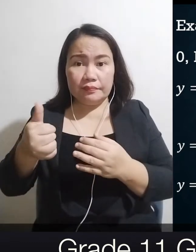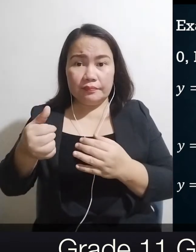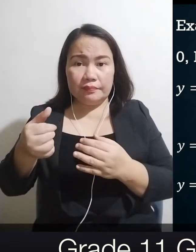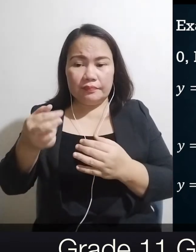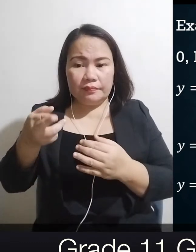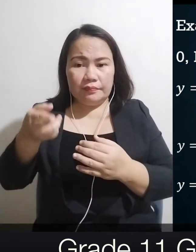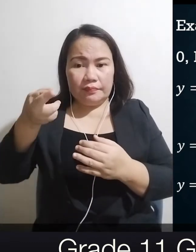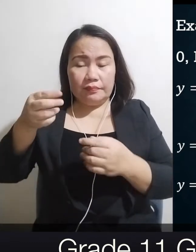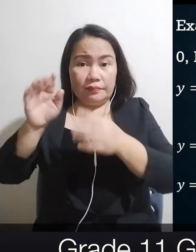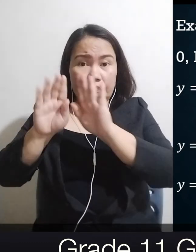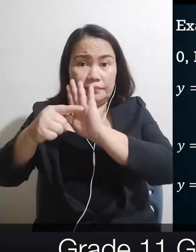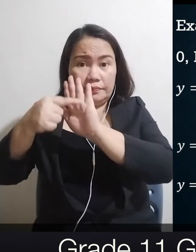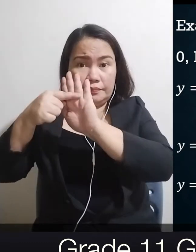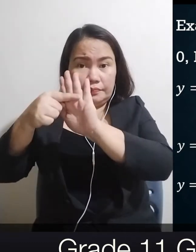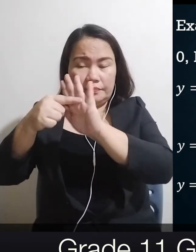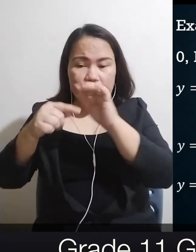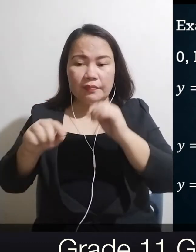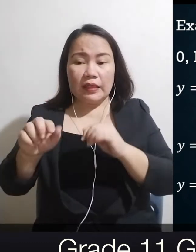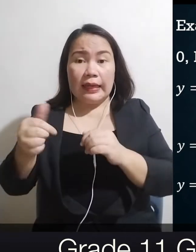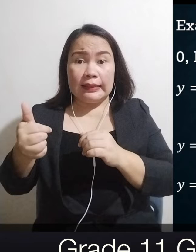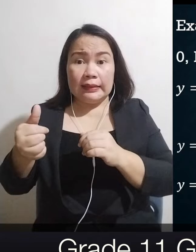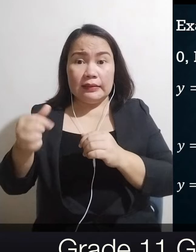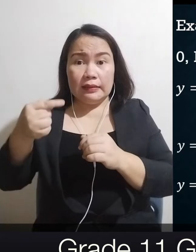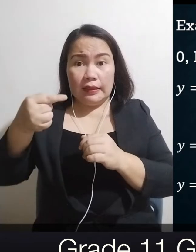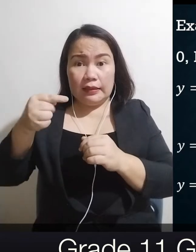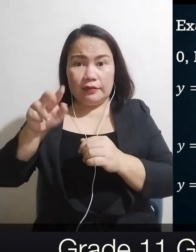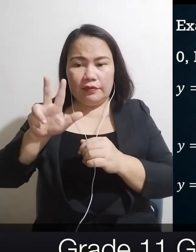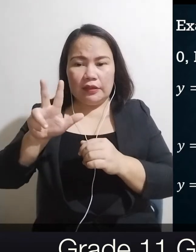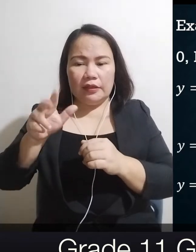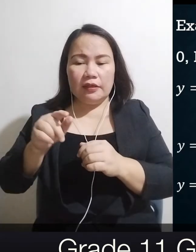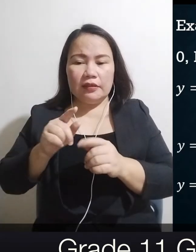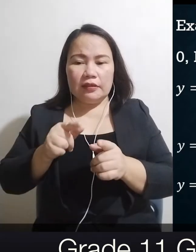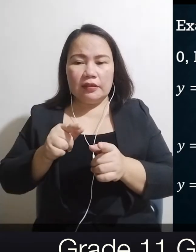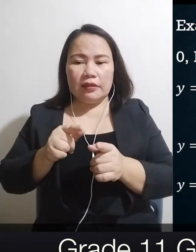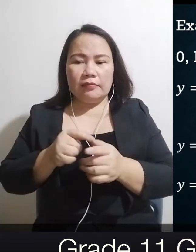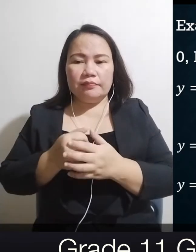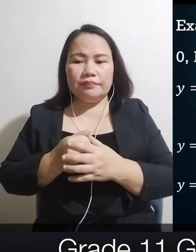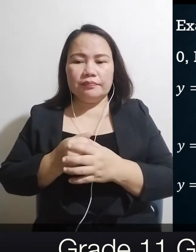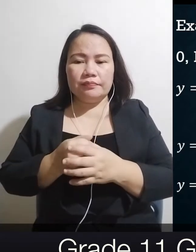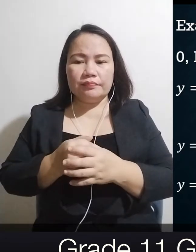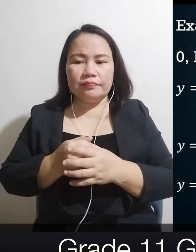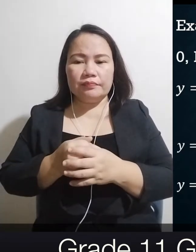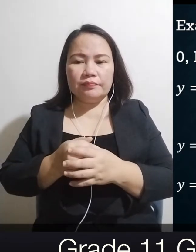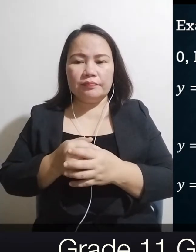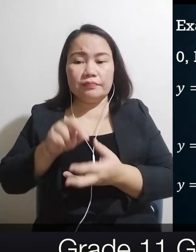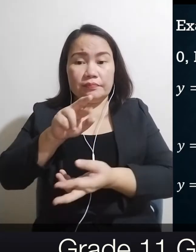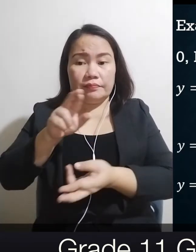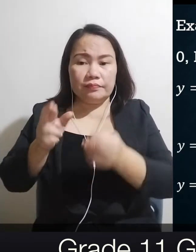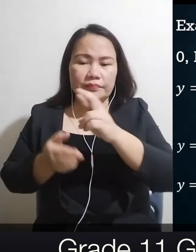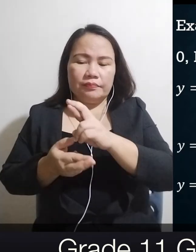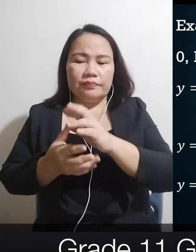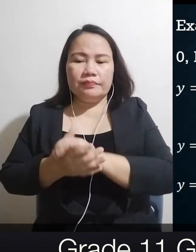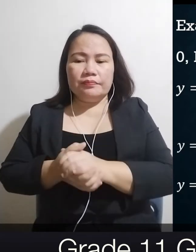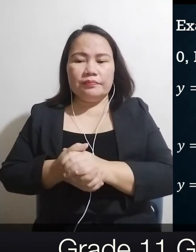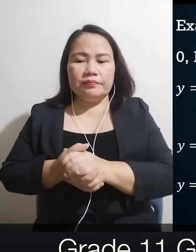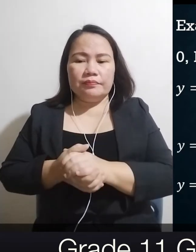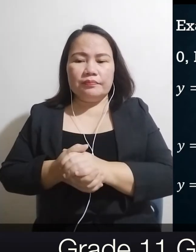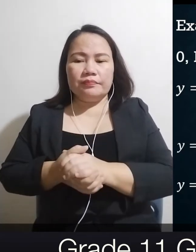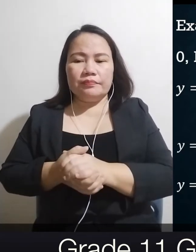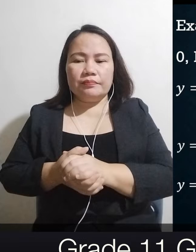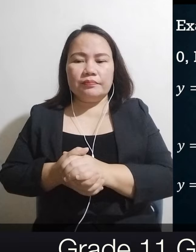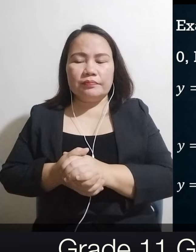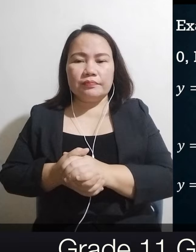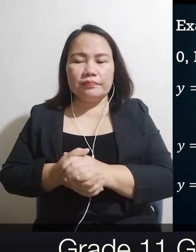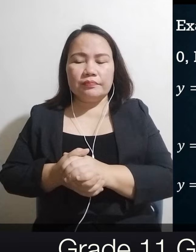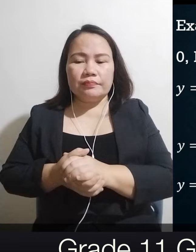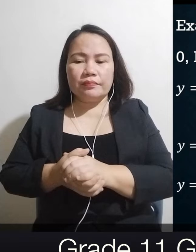over 1,000. Bakit? Since negative yung exponent natin, kunin natin yung reciprocal nito, that will become 1 over 10